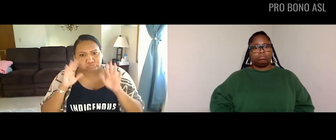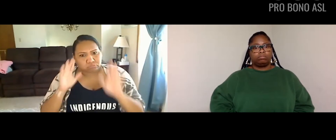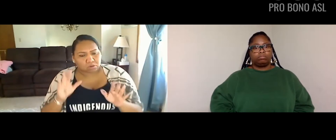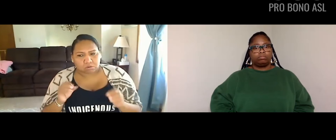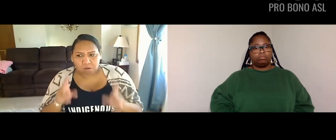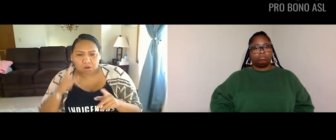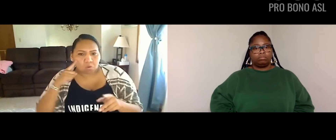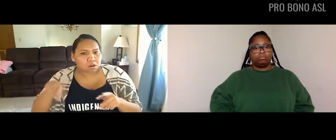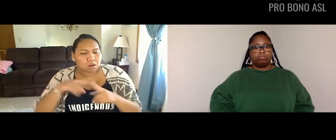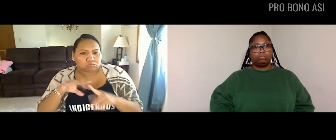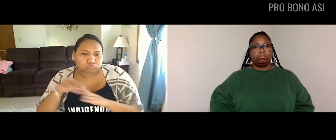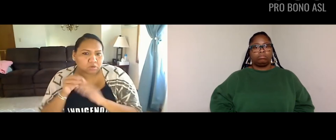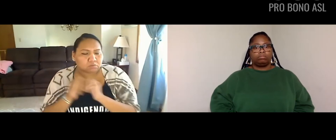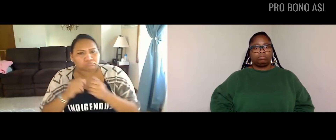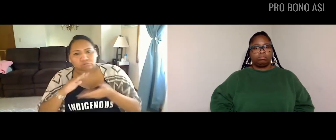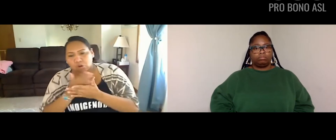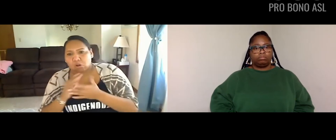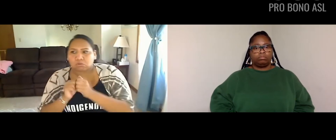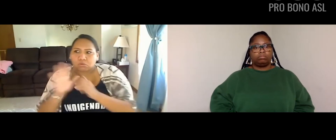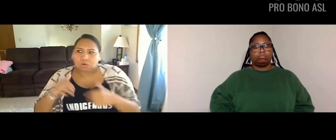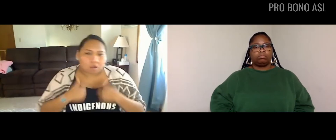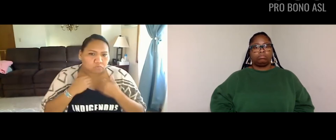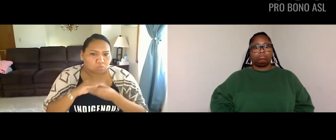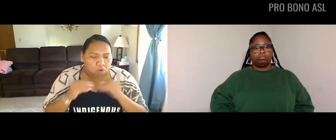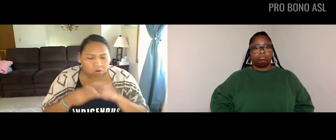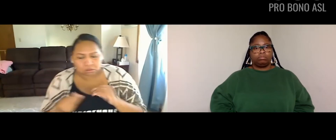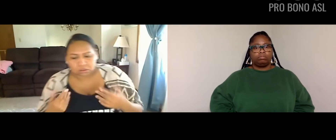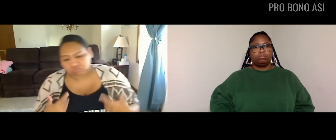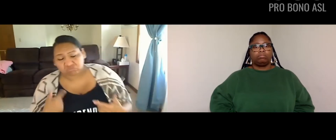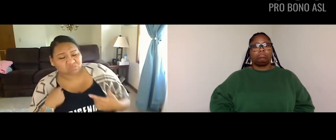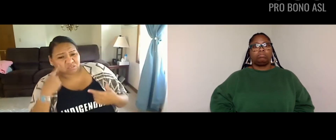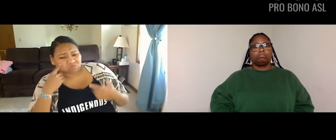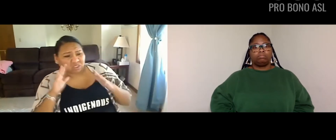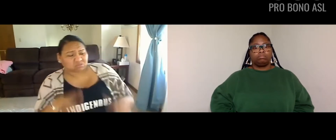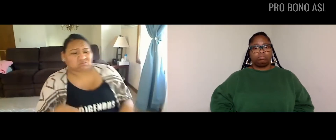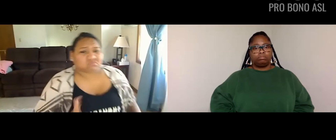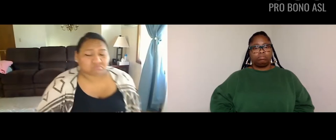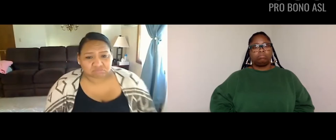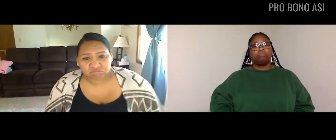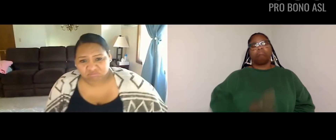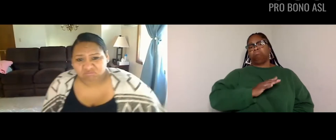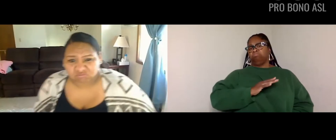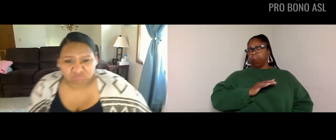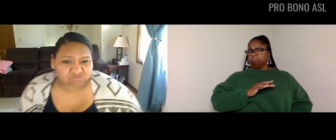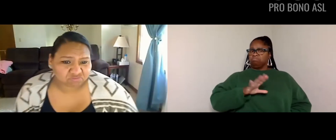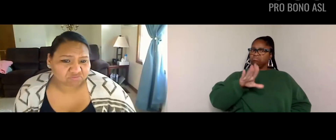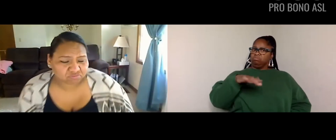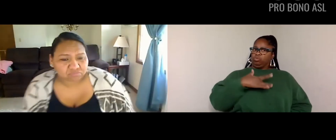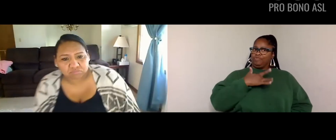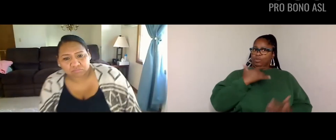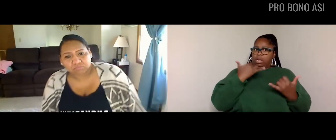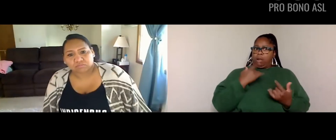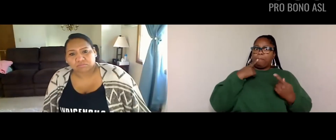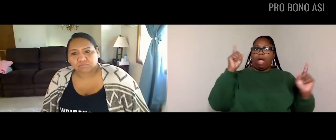and talk about what their upbringing looked like. And again, this is once a month. And we can share our stories and learn about